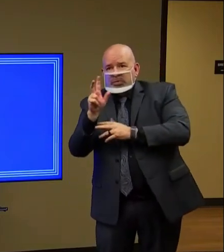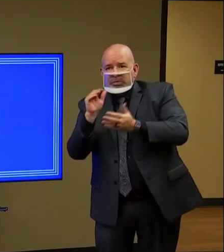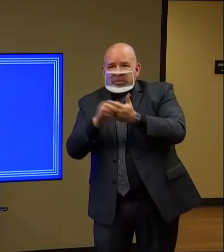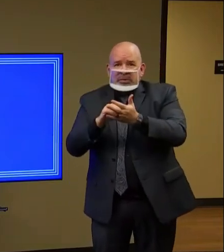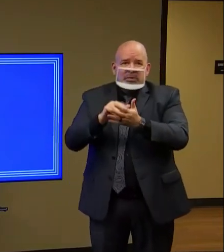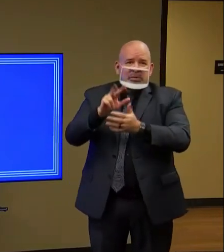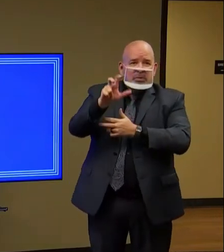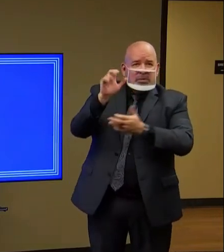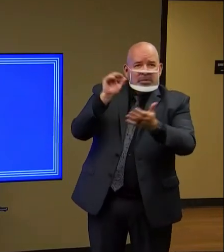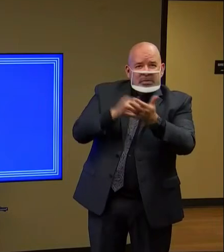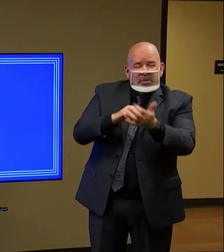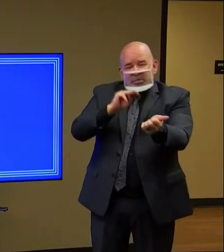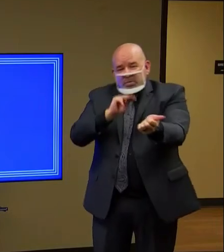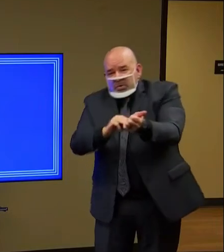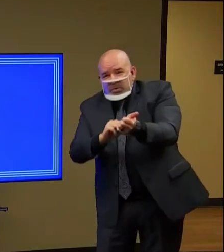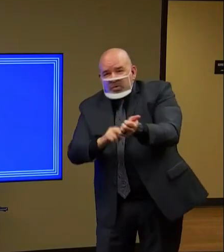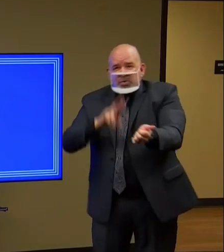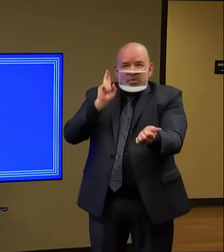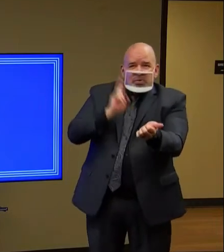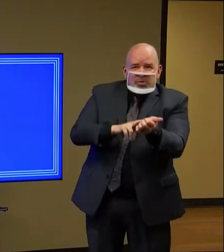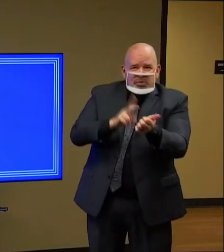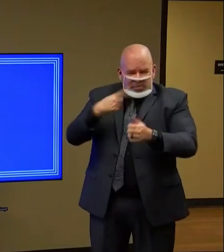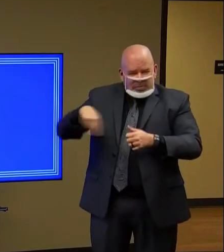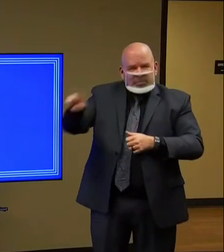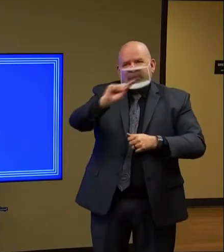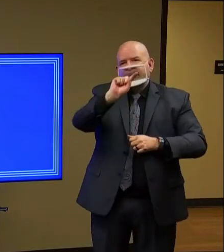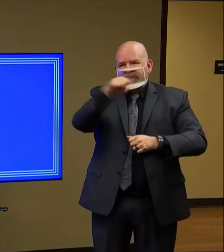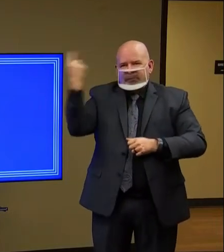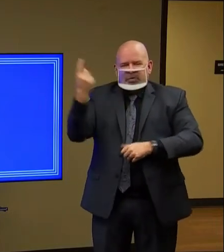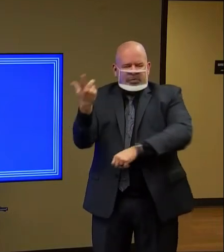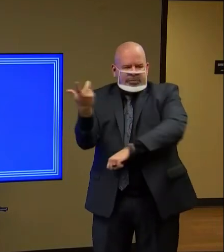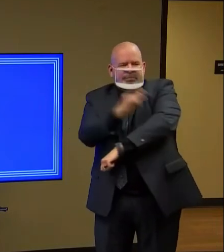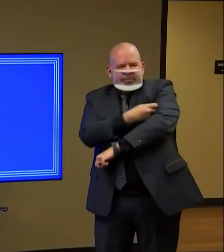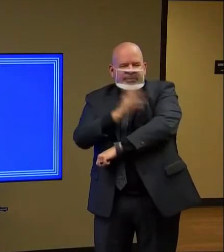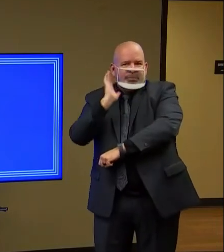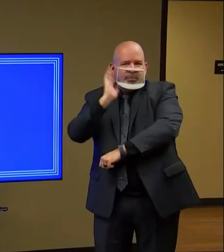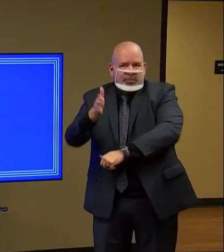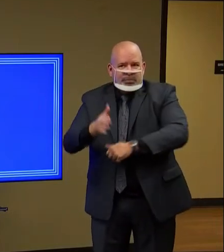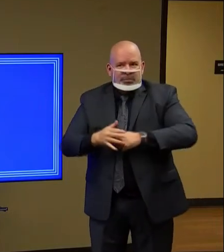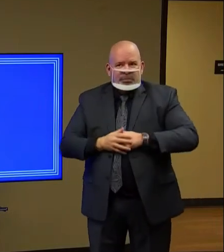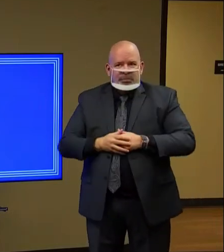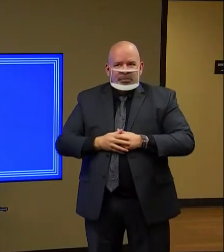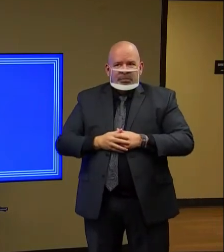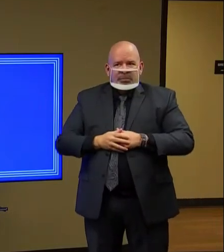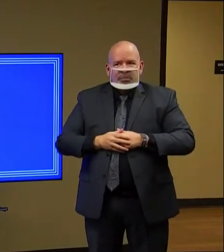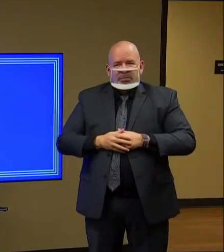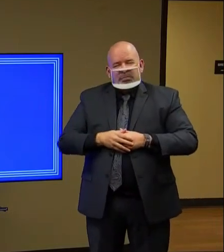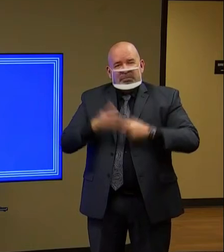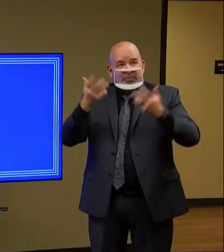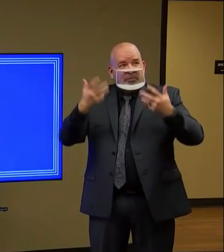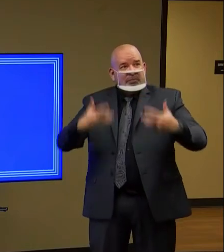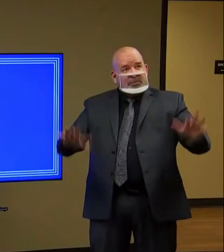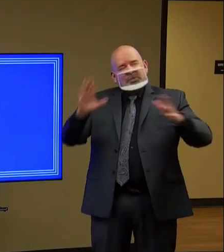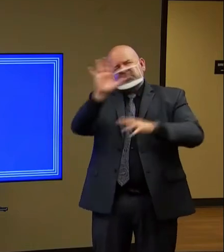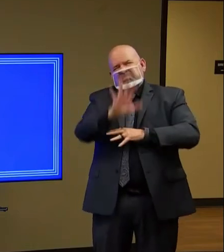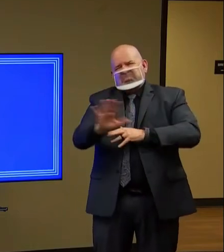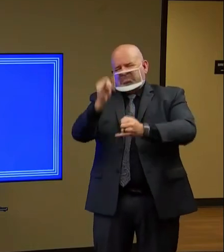residents in North Texas will receive the vaccine just by year's end, okay? And it